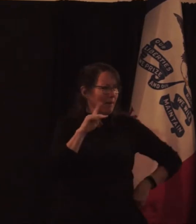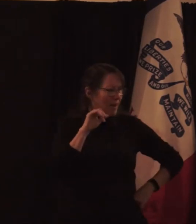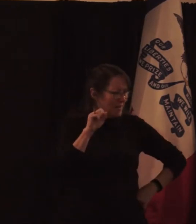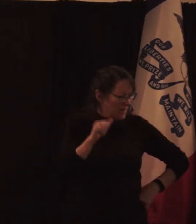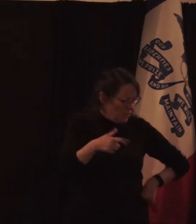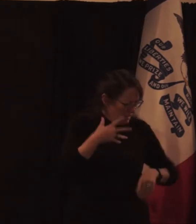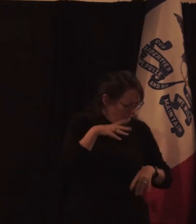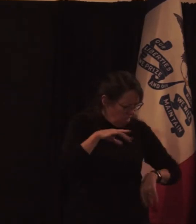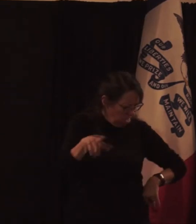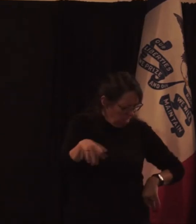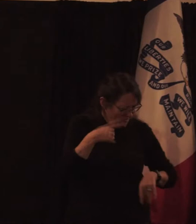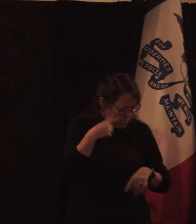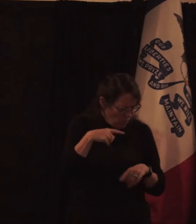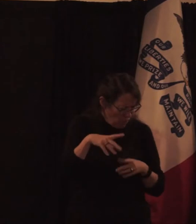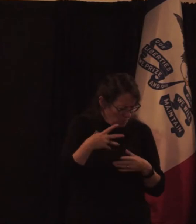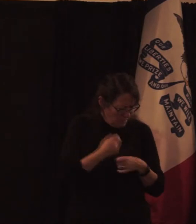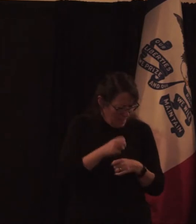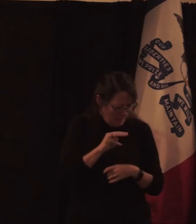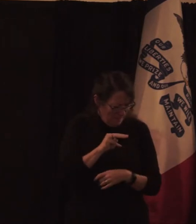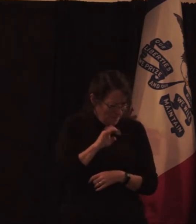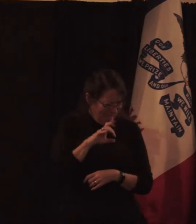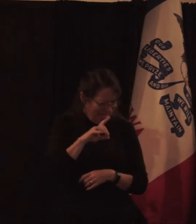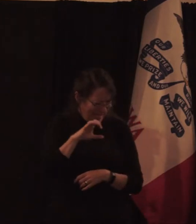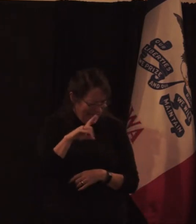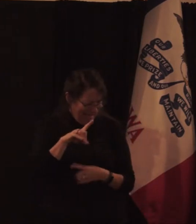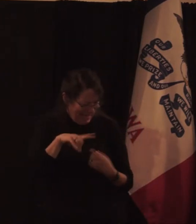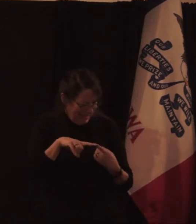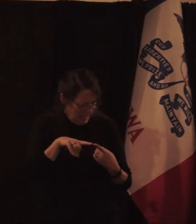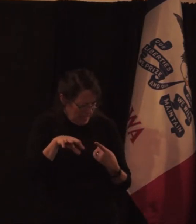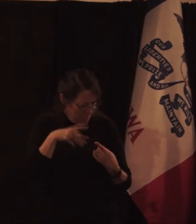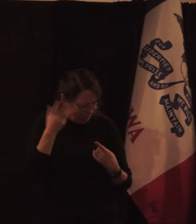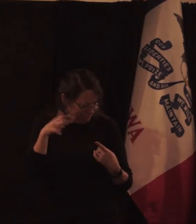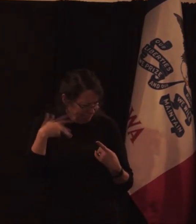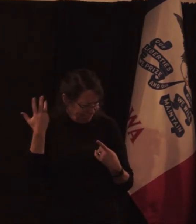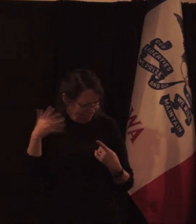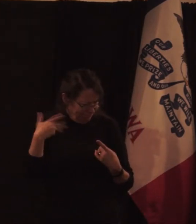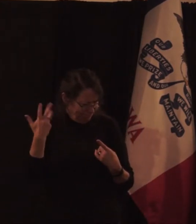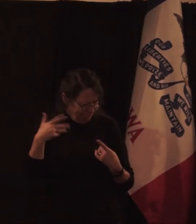even stands for now. The Medicaid